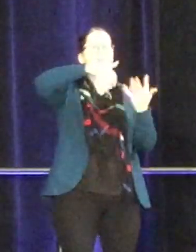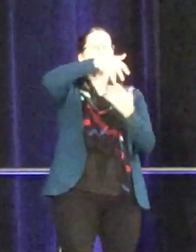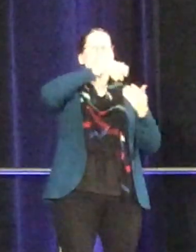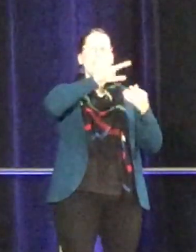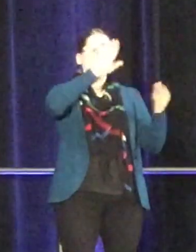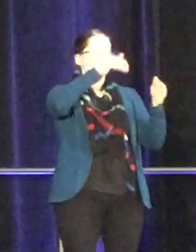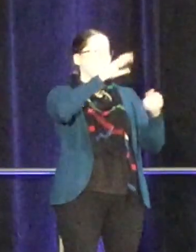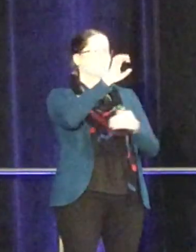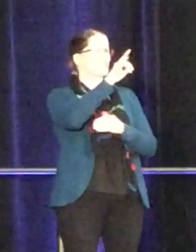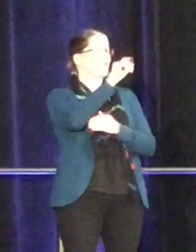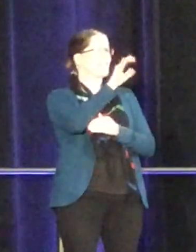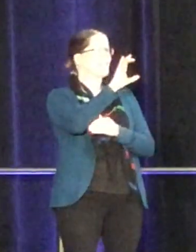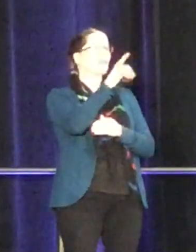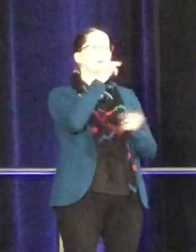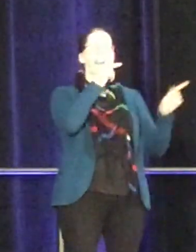call these kids?